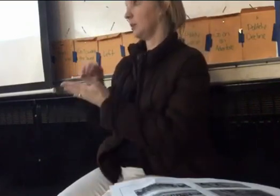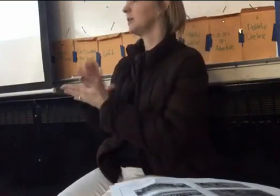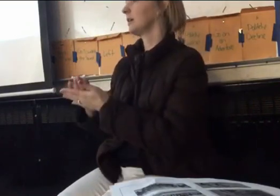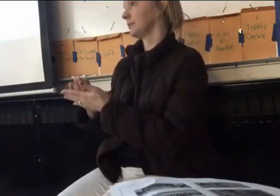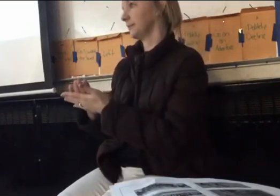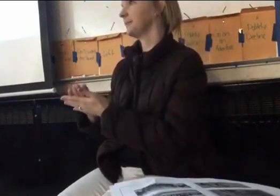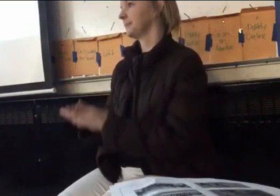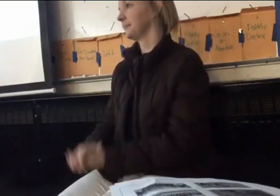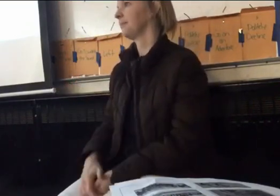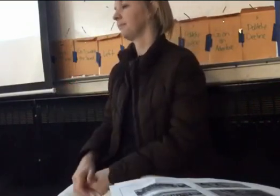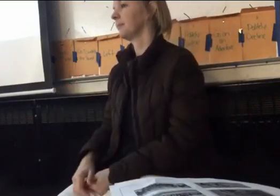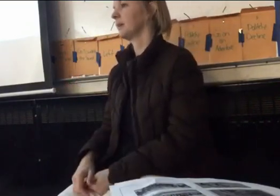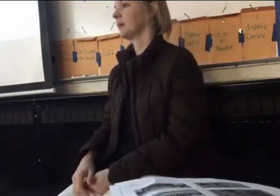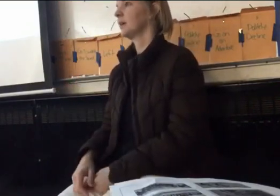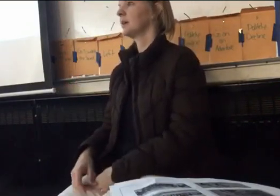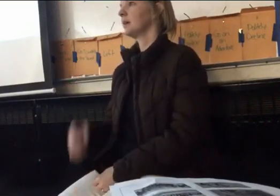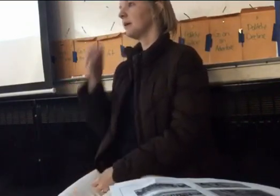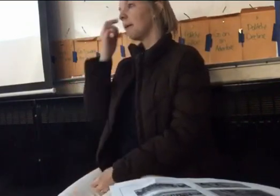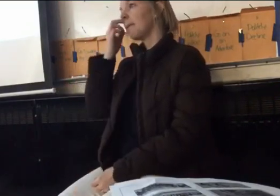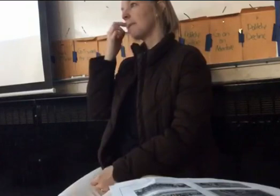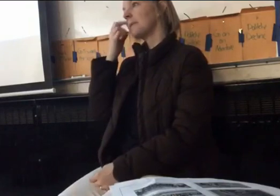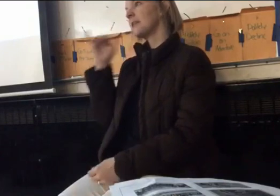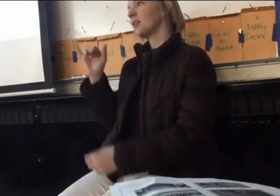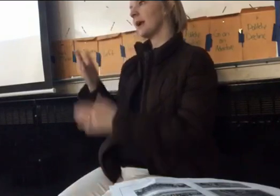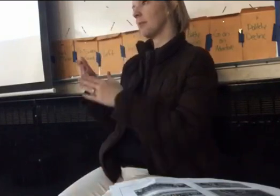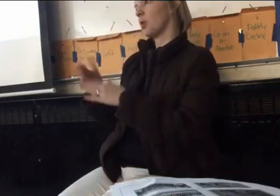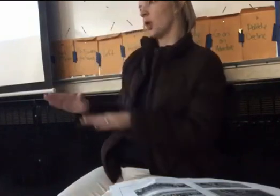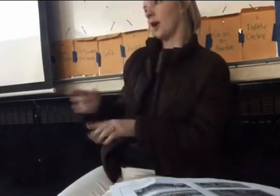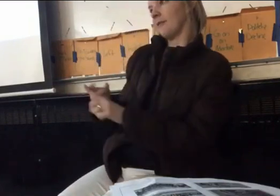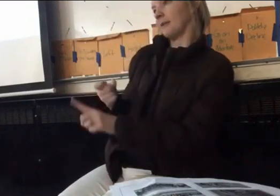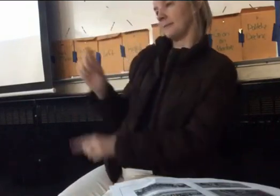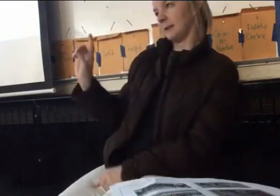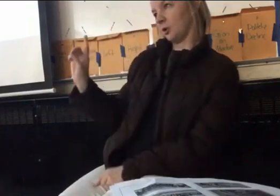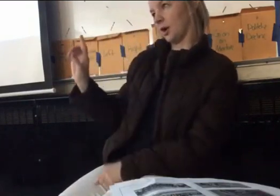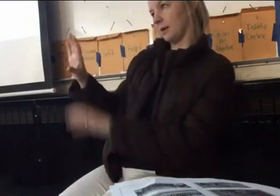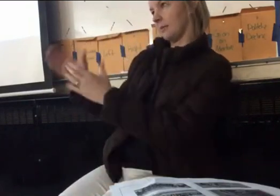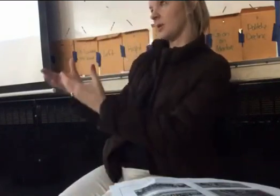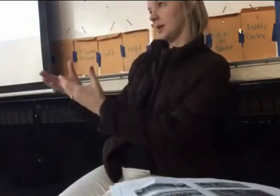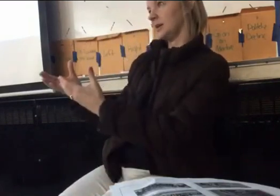to it. They are basically a splinter party from the Democrats.